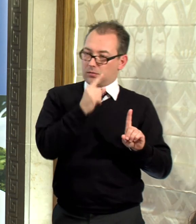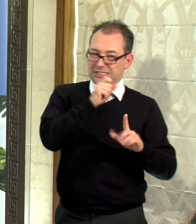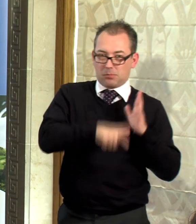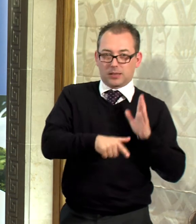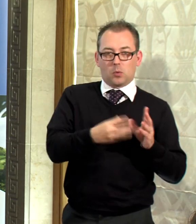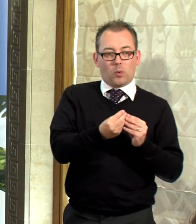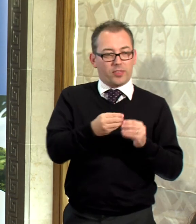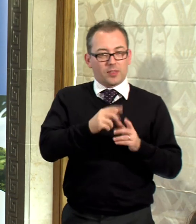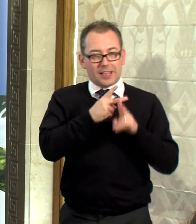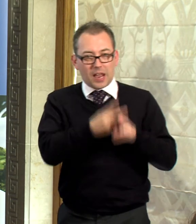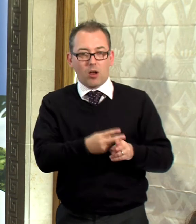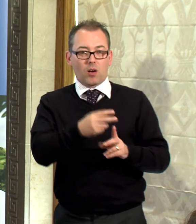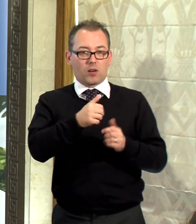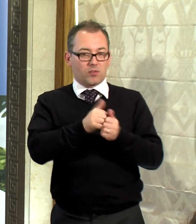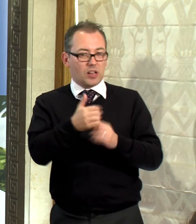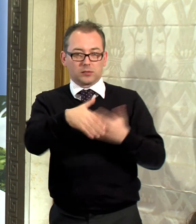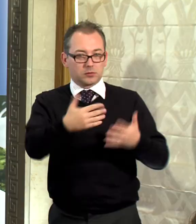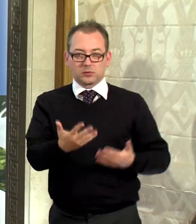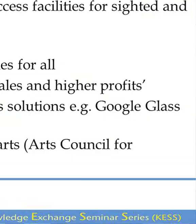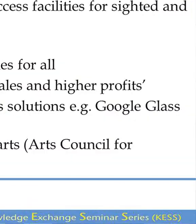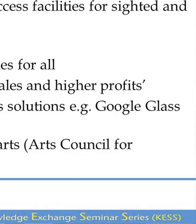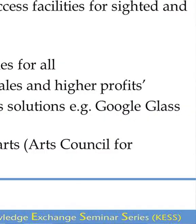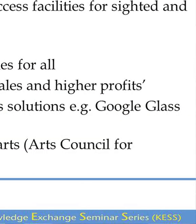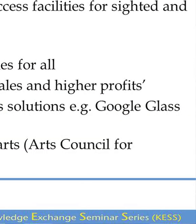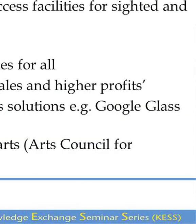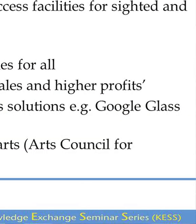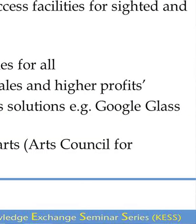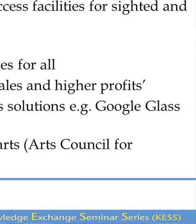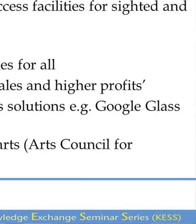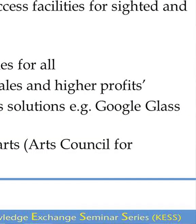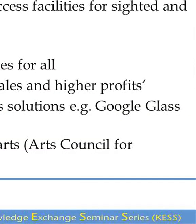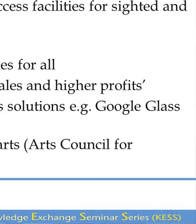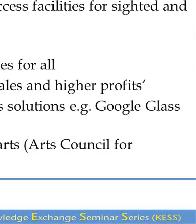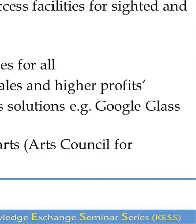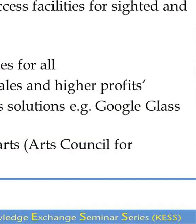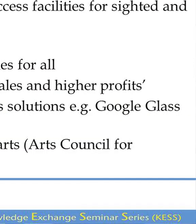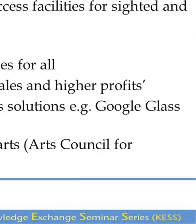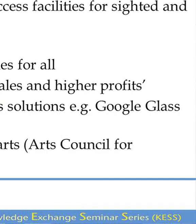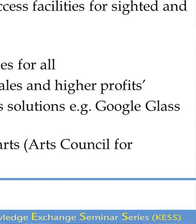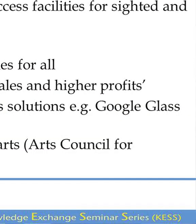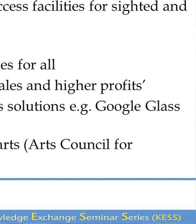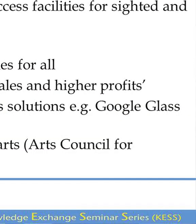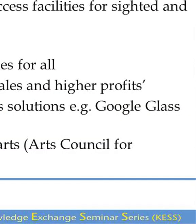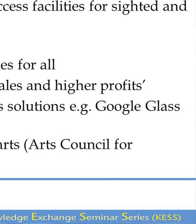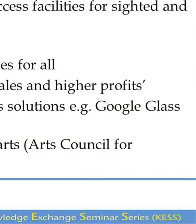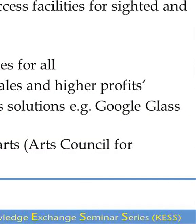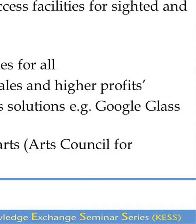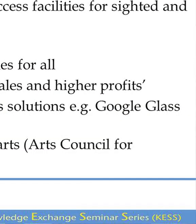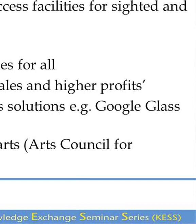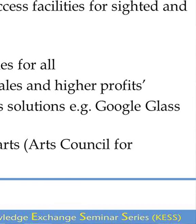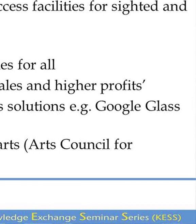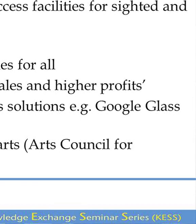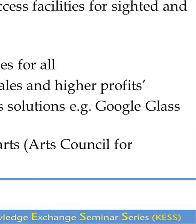From a financial perspective, it may also be lucrative to consider the benefits of access facilities for sighted and